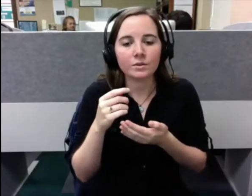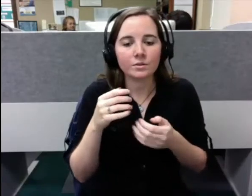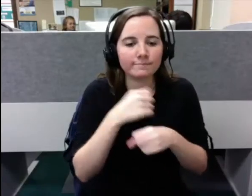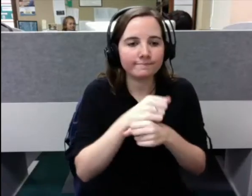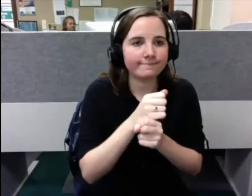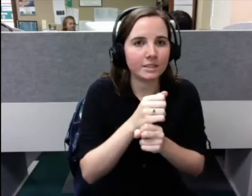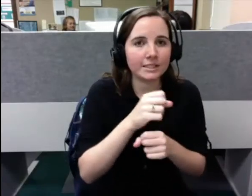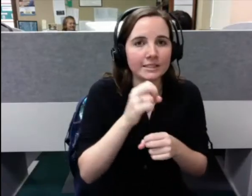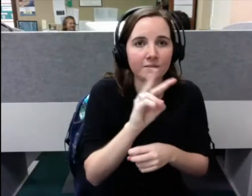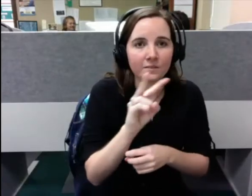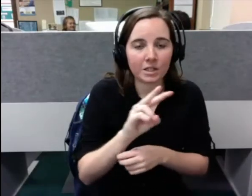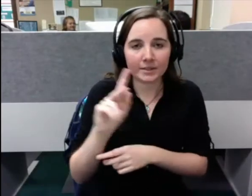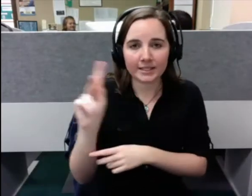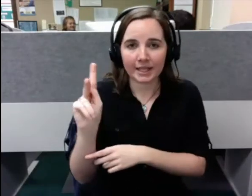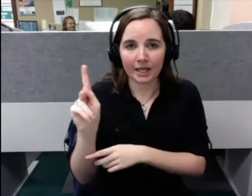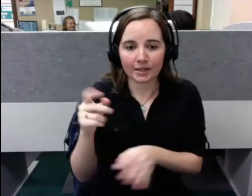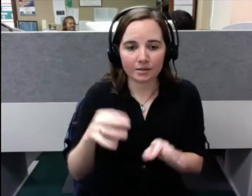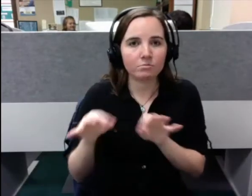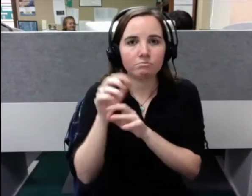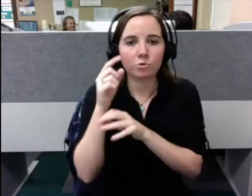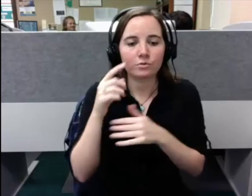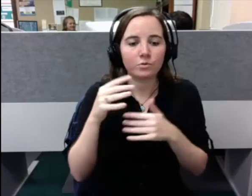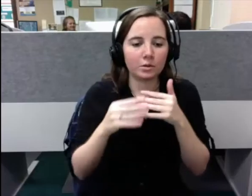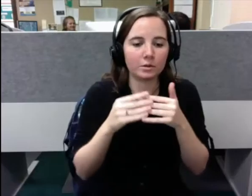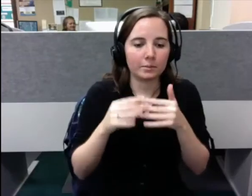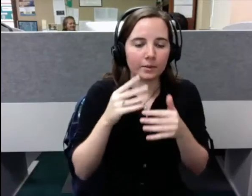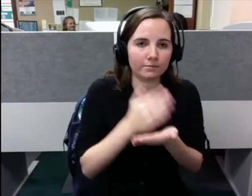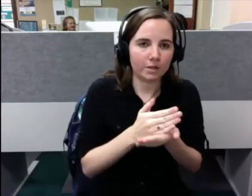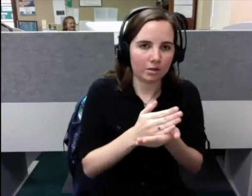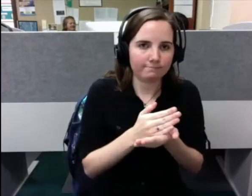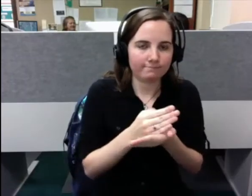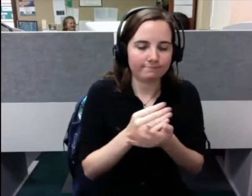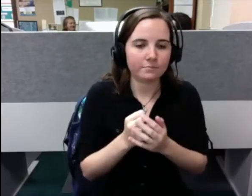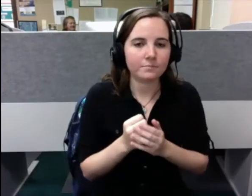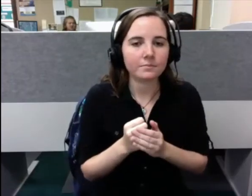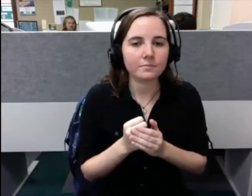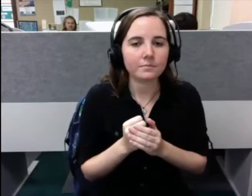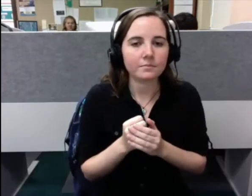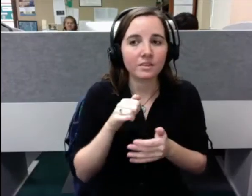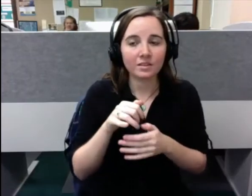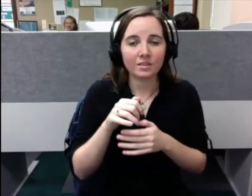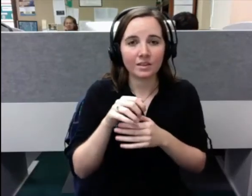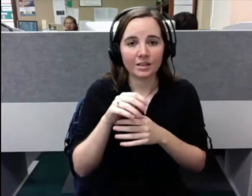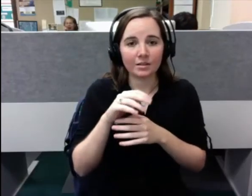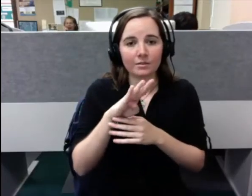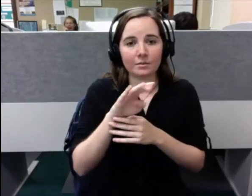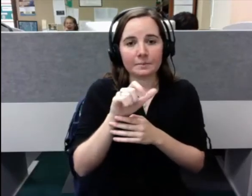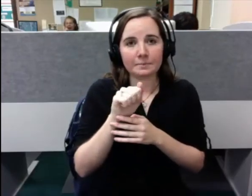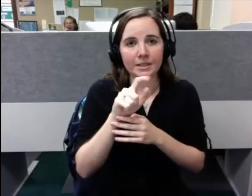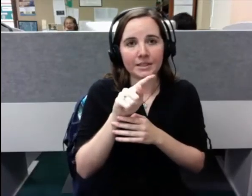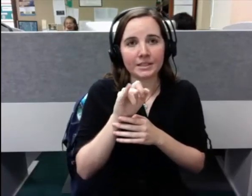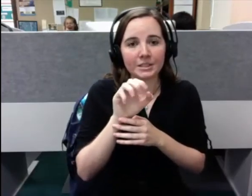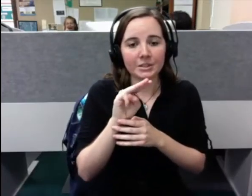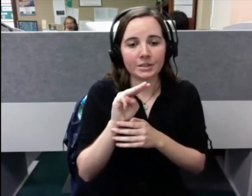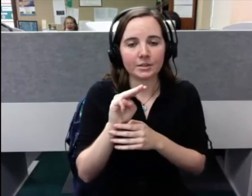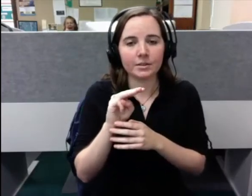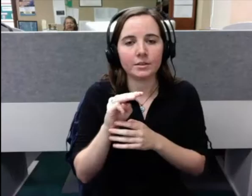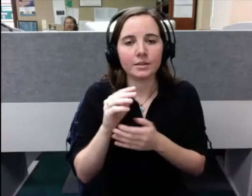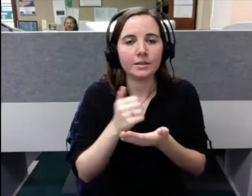produce vitamin K, a very important component in blood clotting. Your intestinal bacteria will also help you further